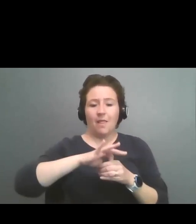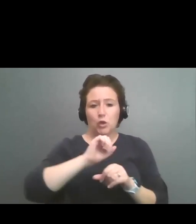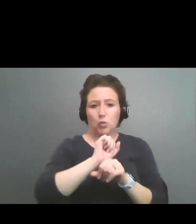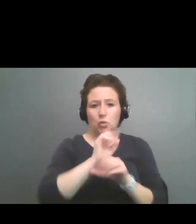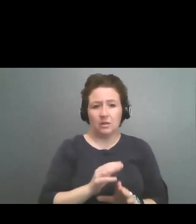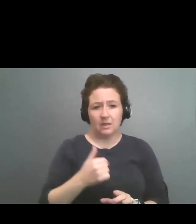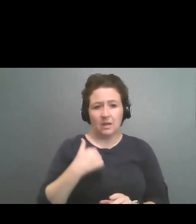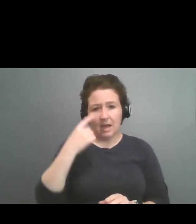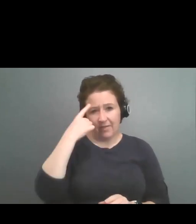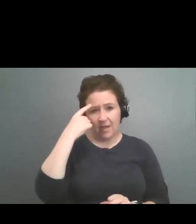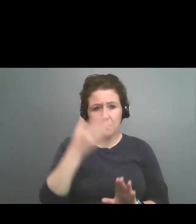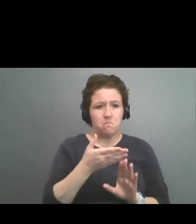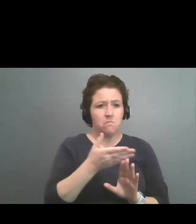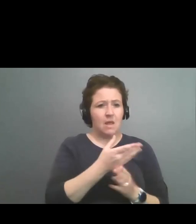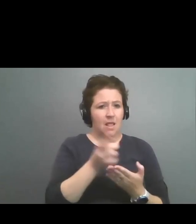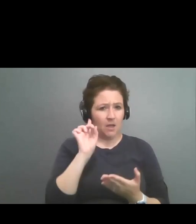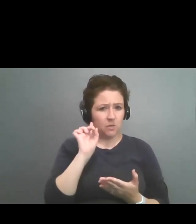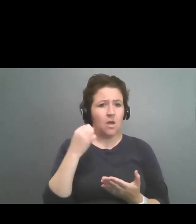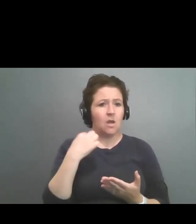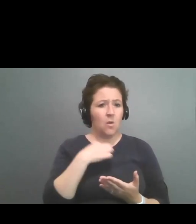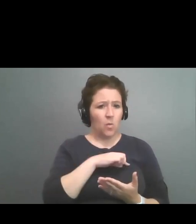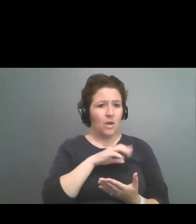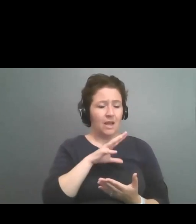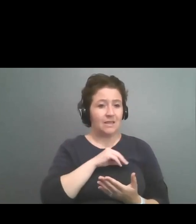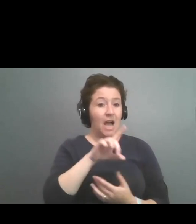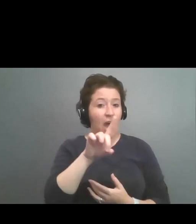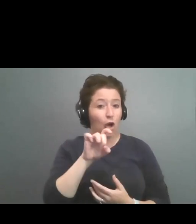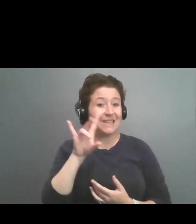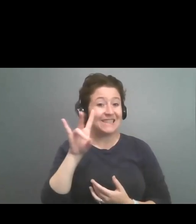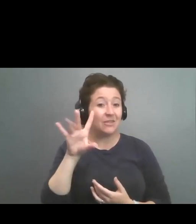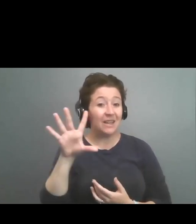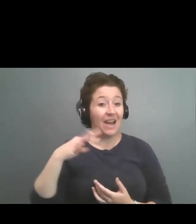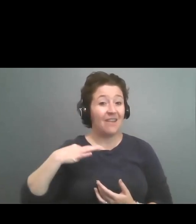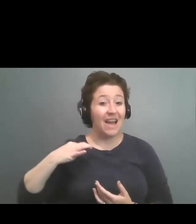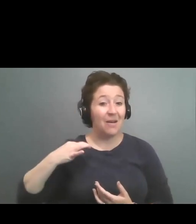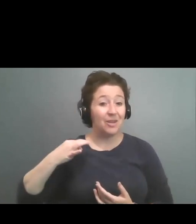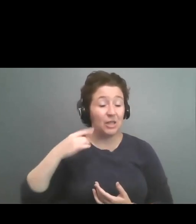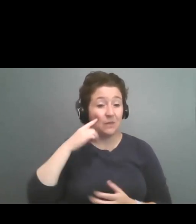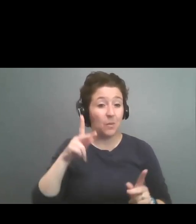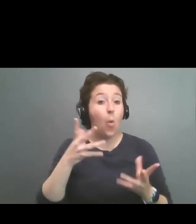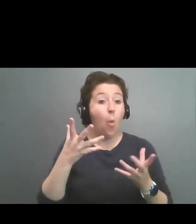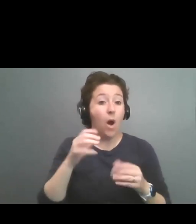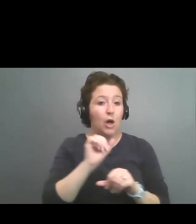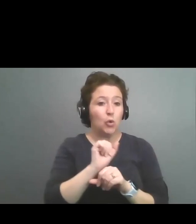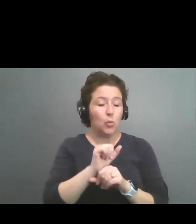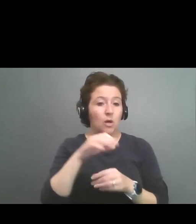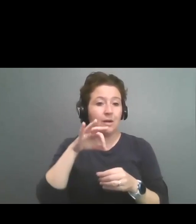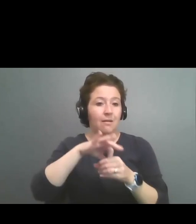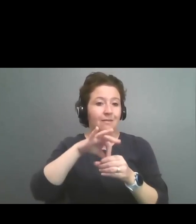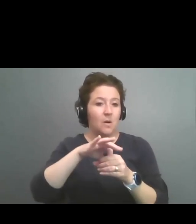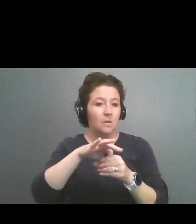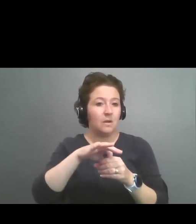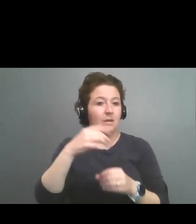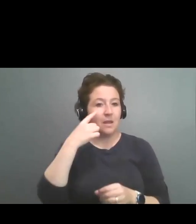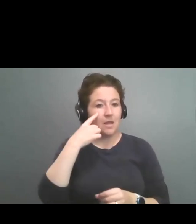say this previous week, we took 175 applications for people that wanted to work in the election. So I think we